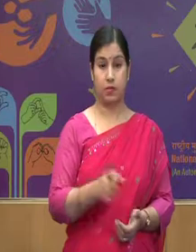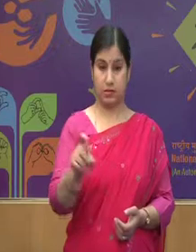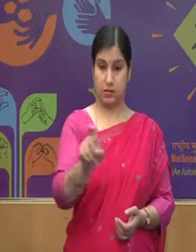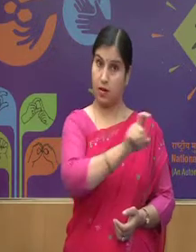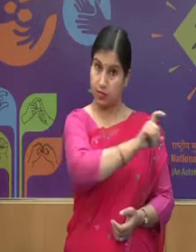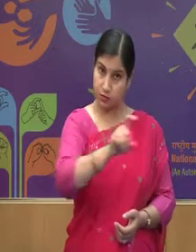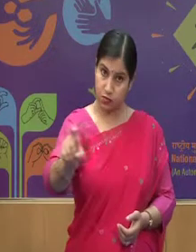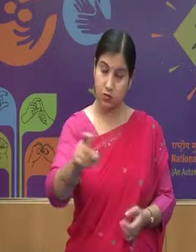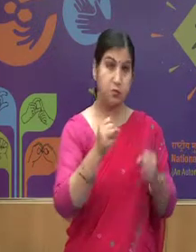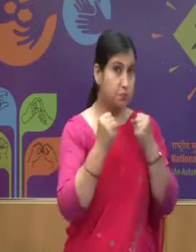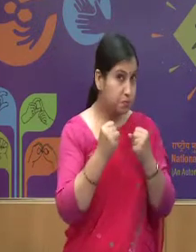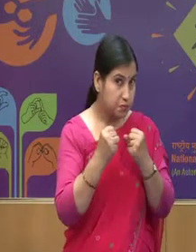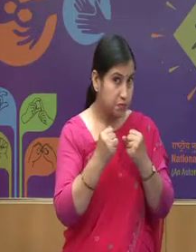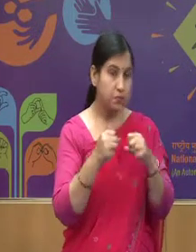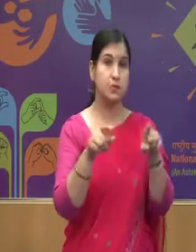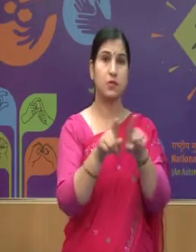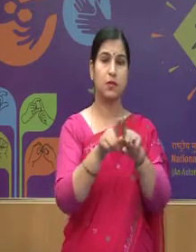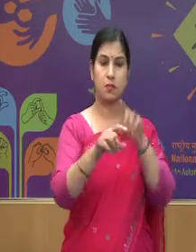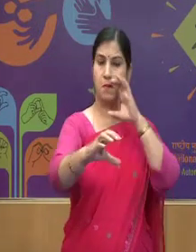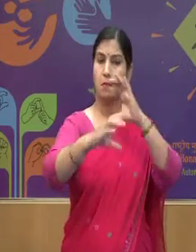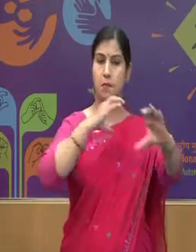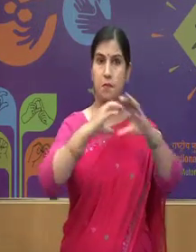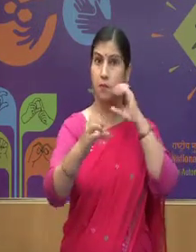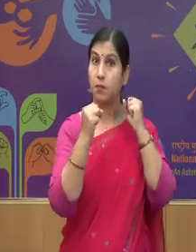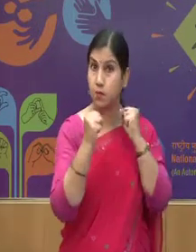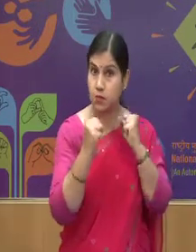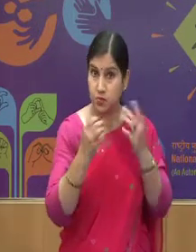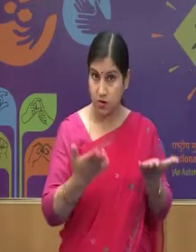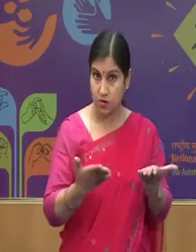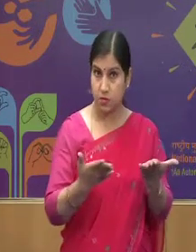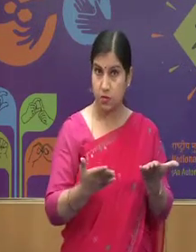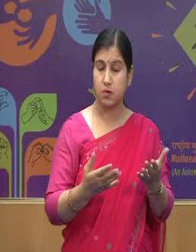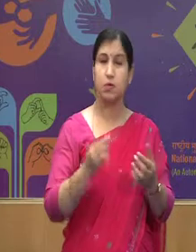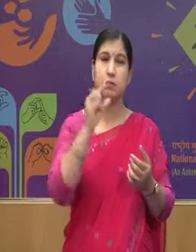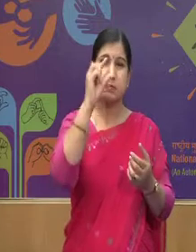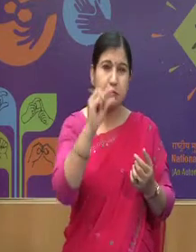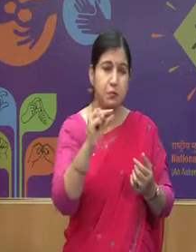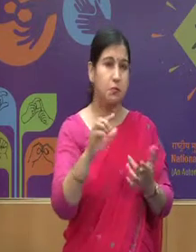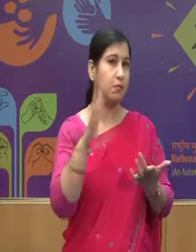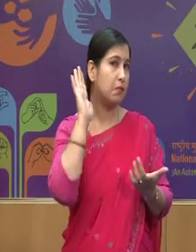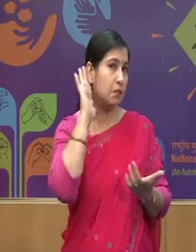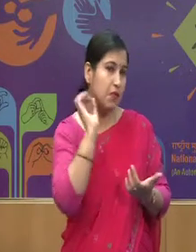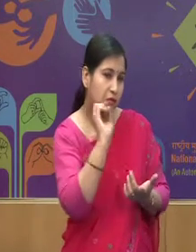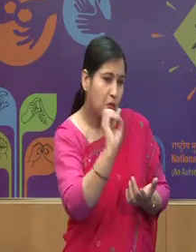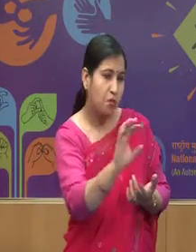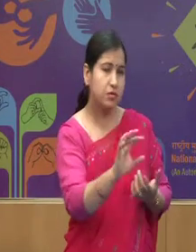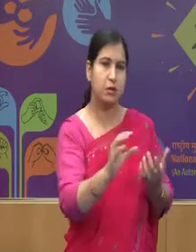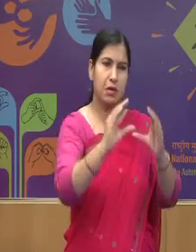poor means of transport and communication, very little information was